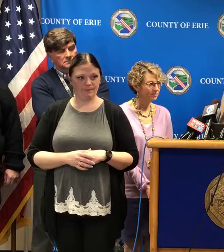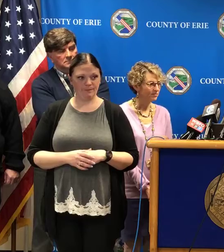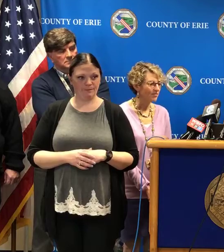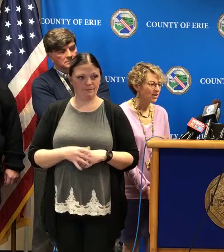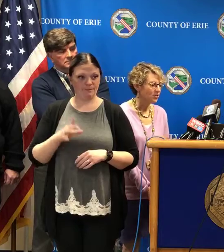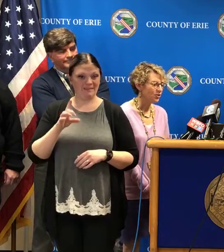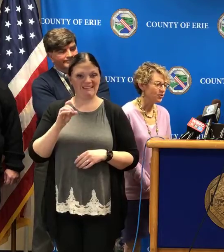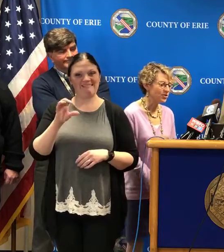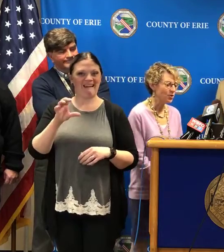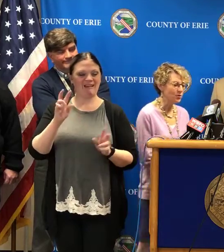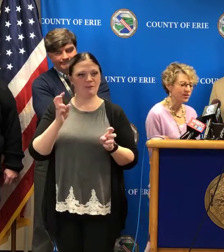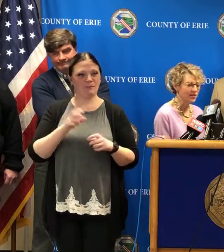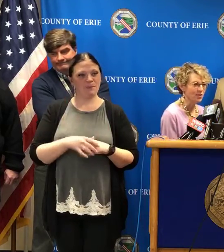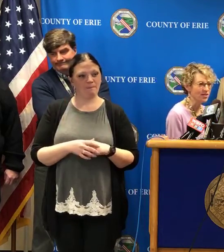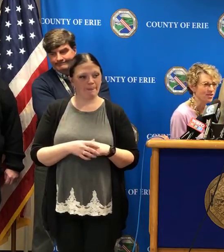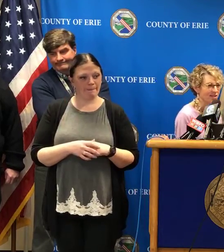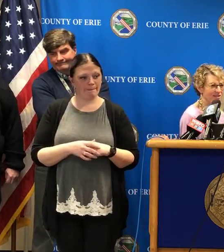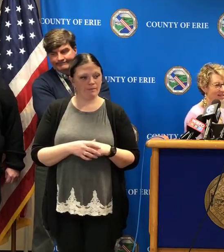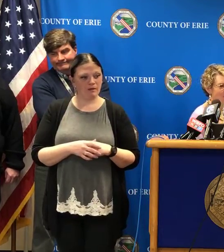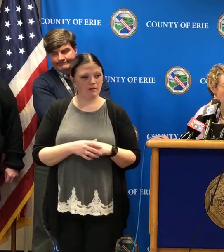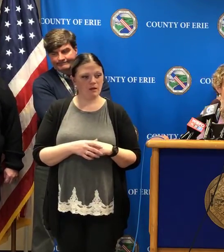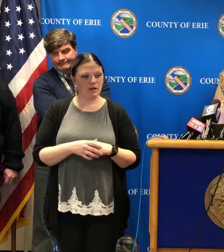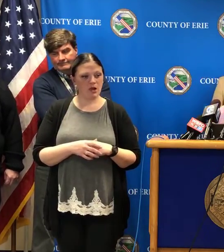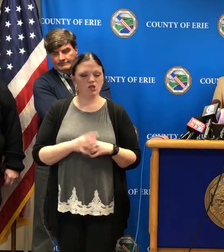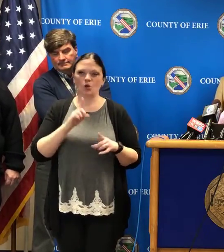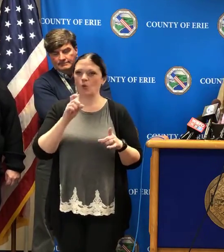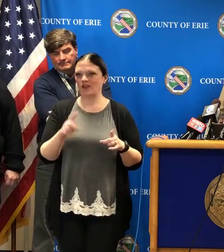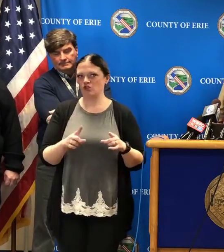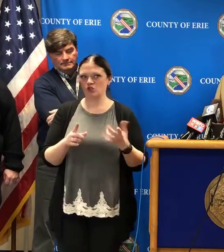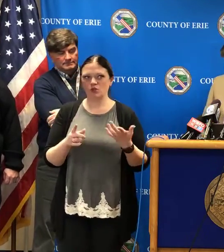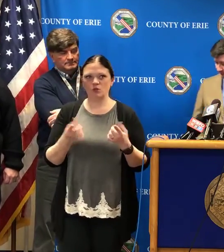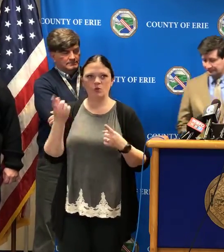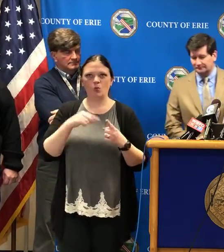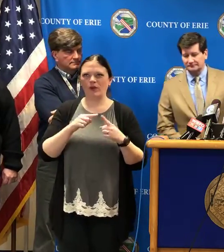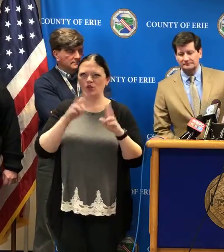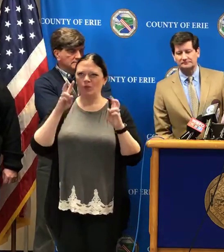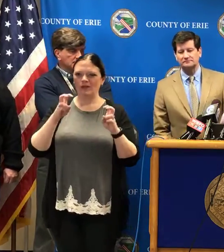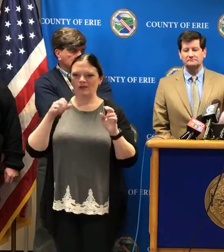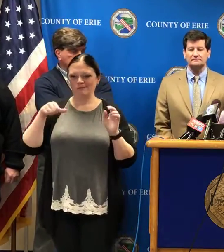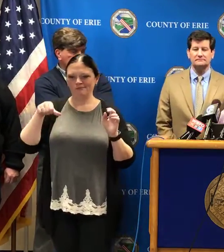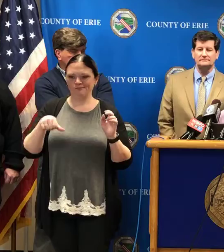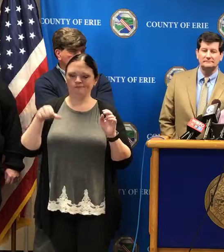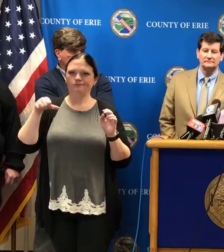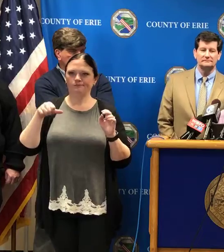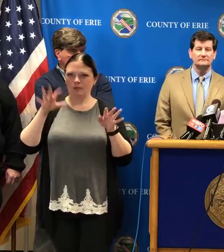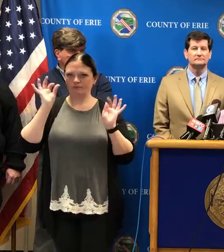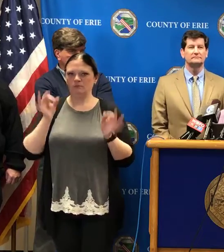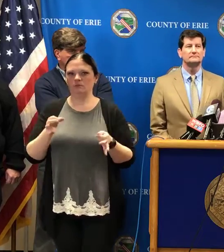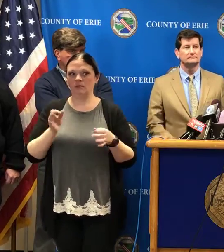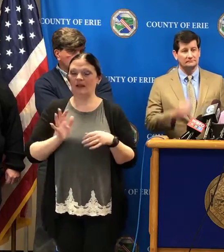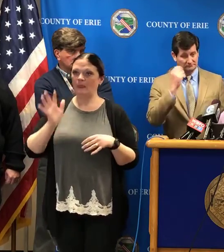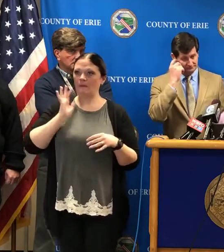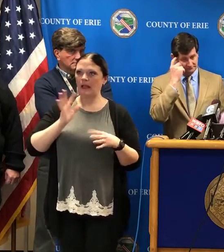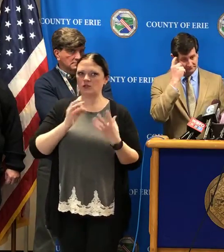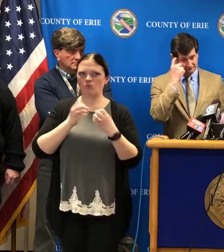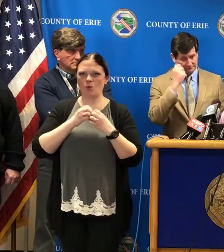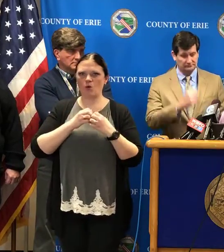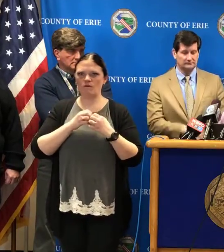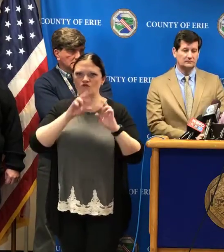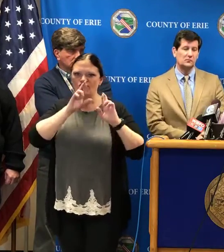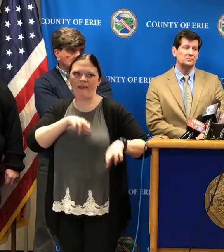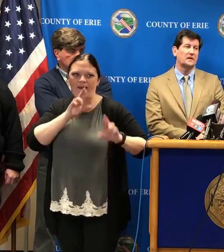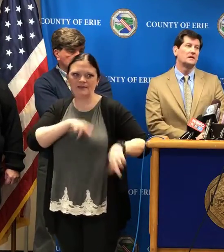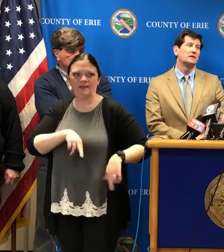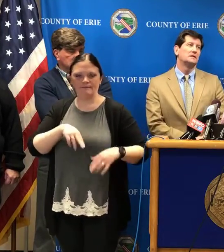Doc? Sure. So the question is, where are we going to push the button? Because in the past, we've really had more of a reactive approach.